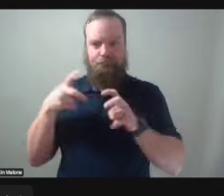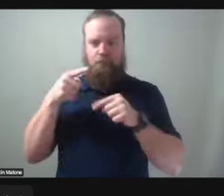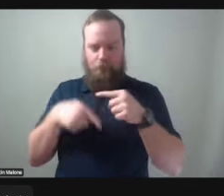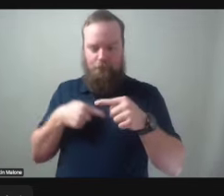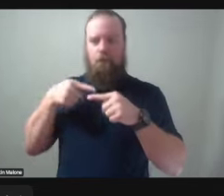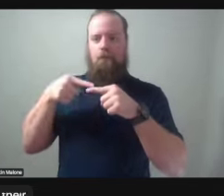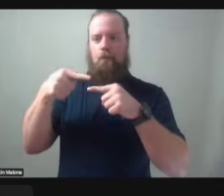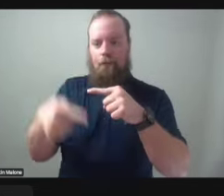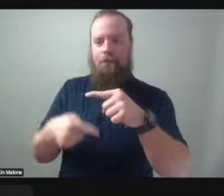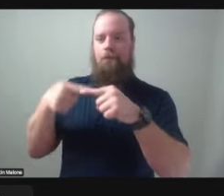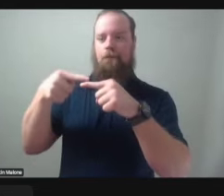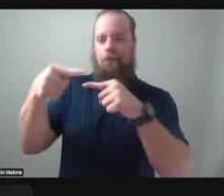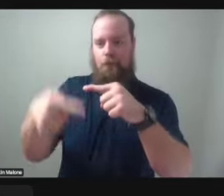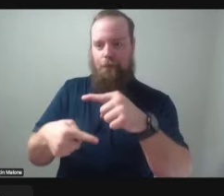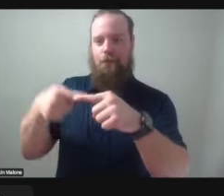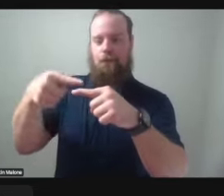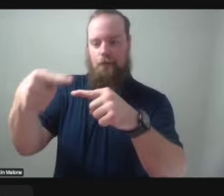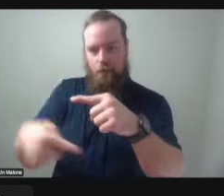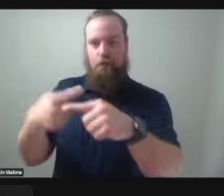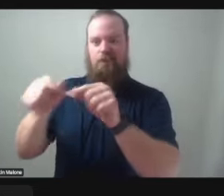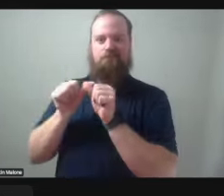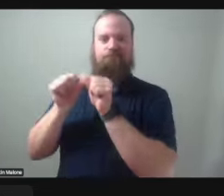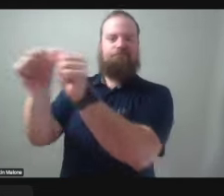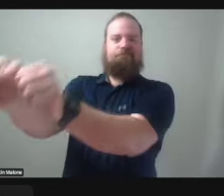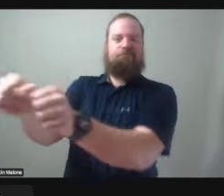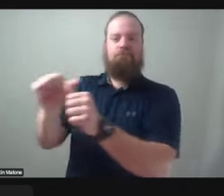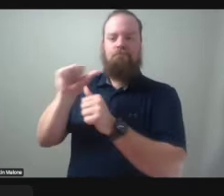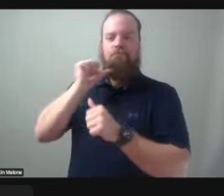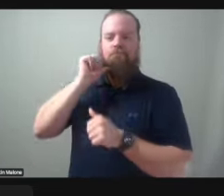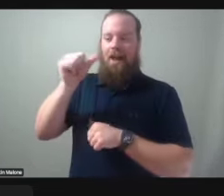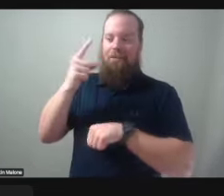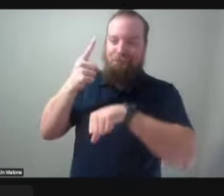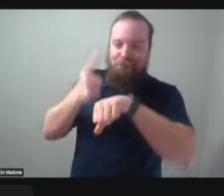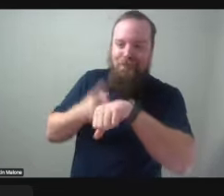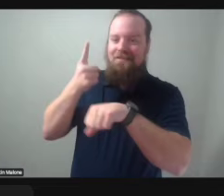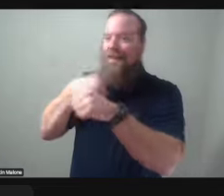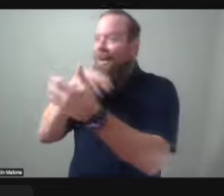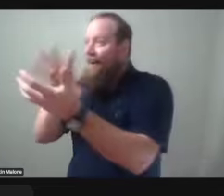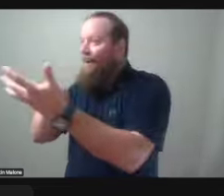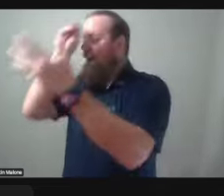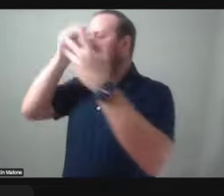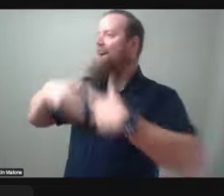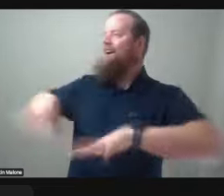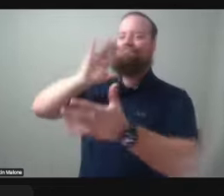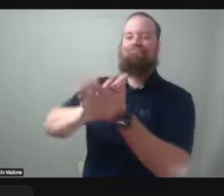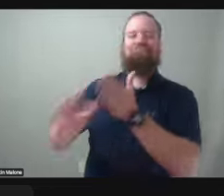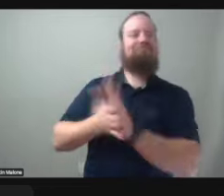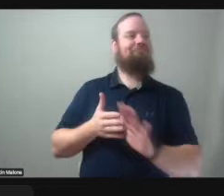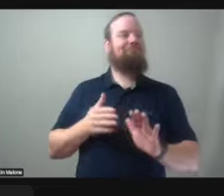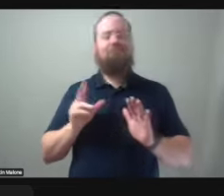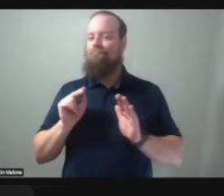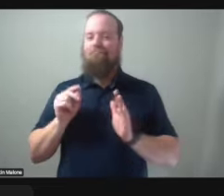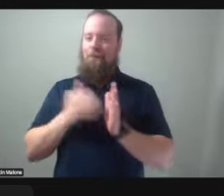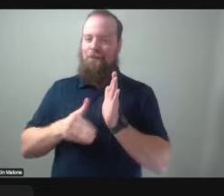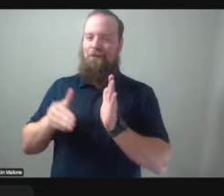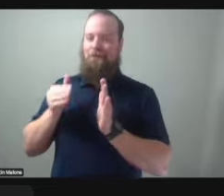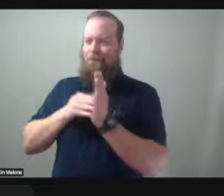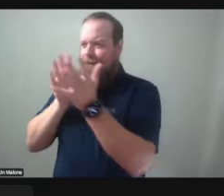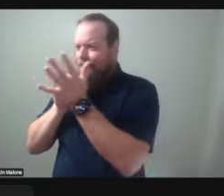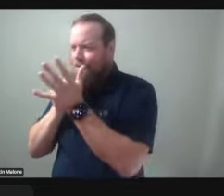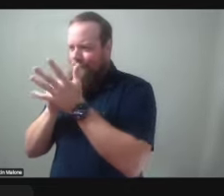lifelong process of building relationships based on trust, consistency, and accountability with marginalized individual